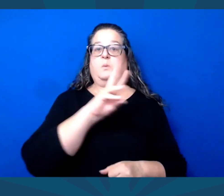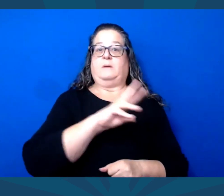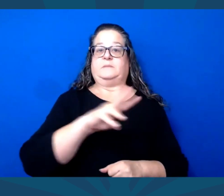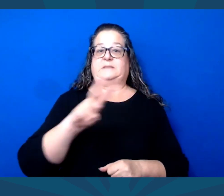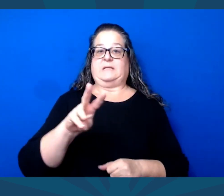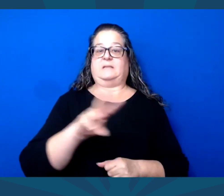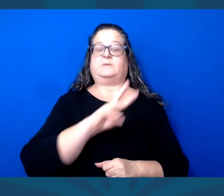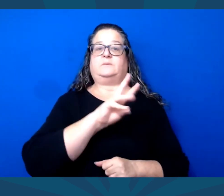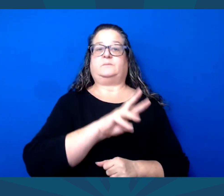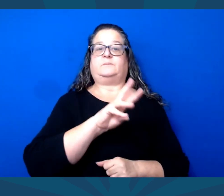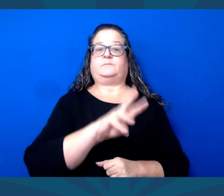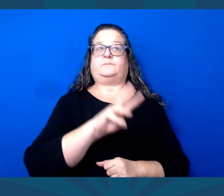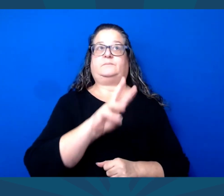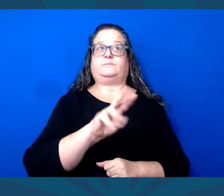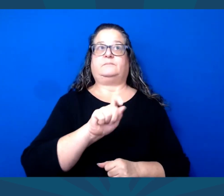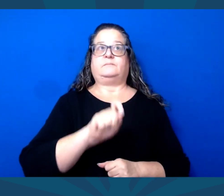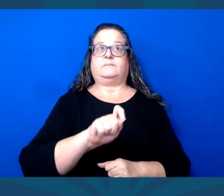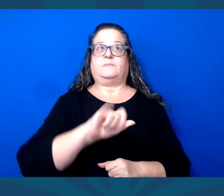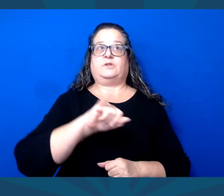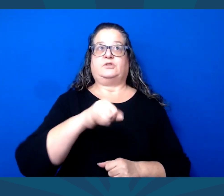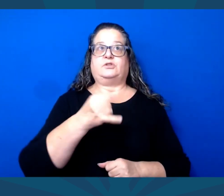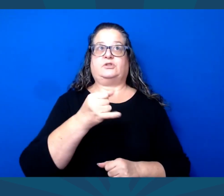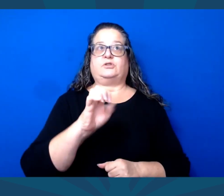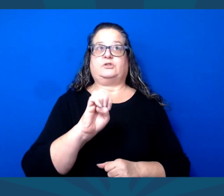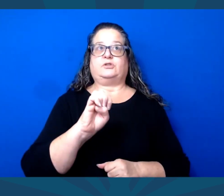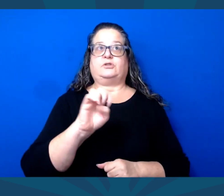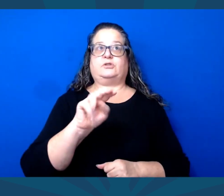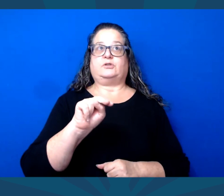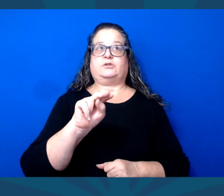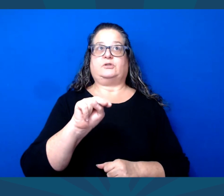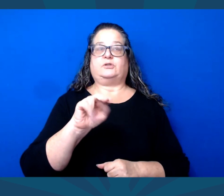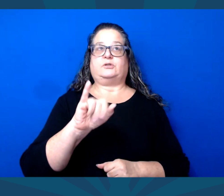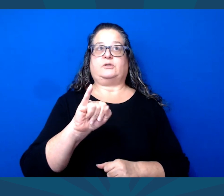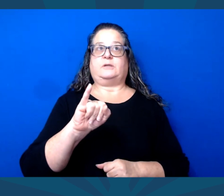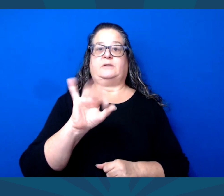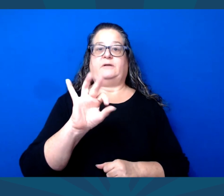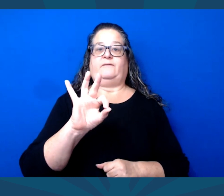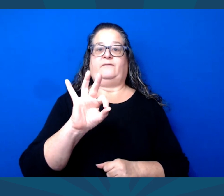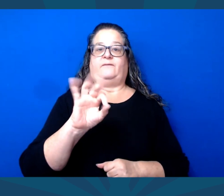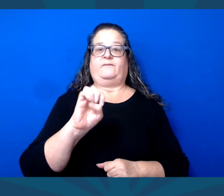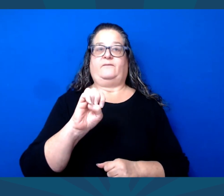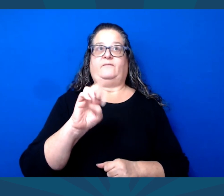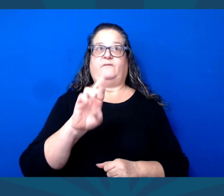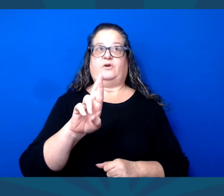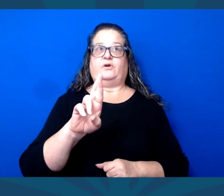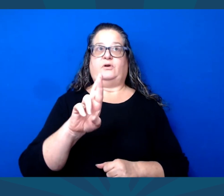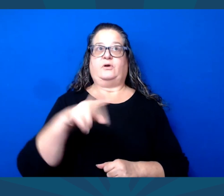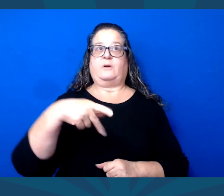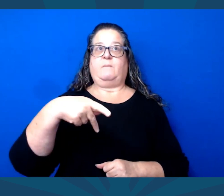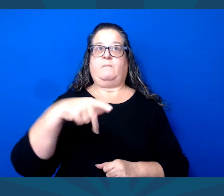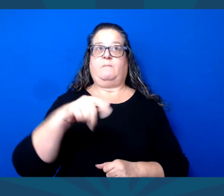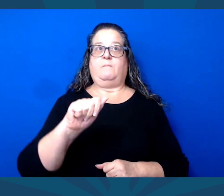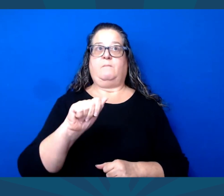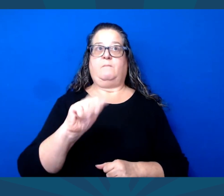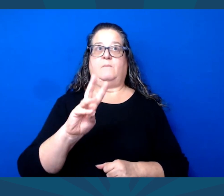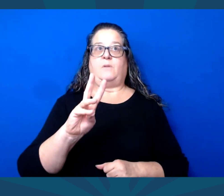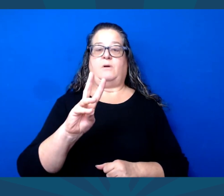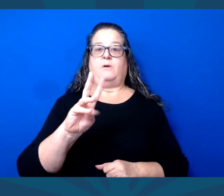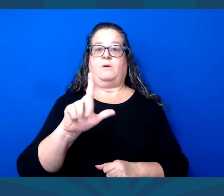My experience in service to this great nation has only forged my deep gratitude for our